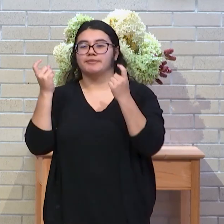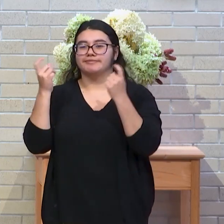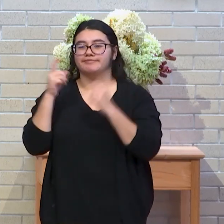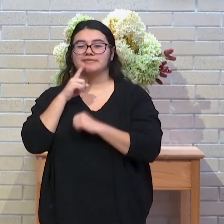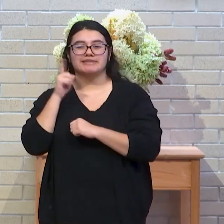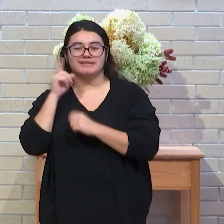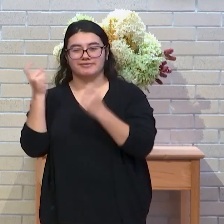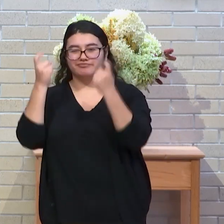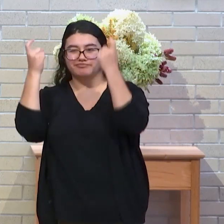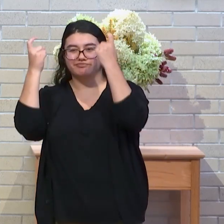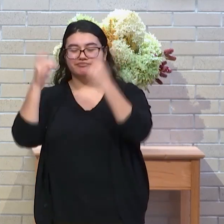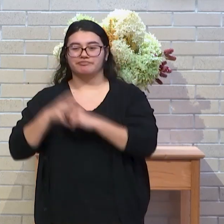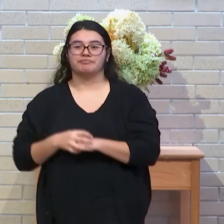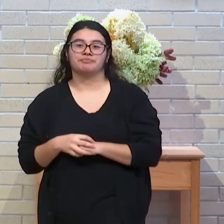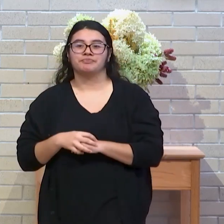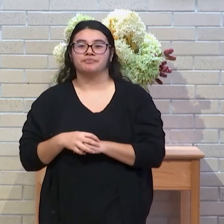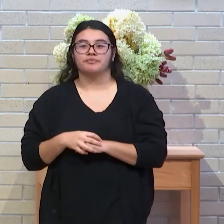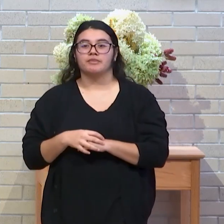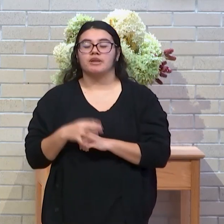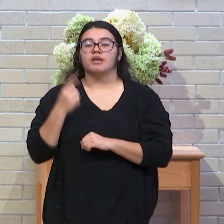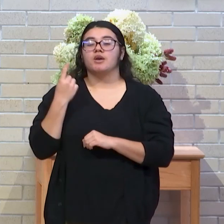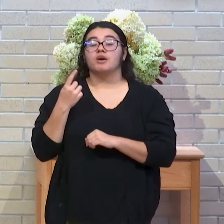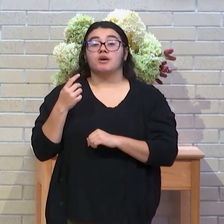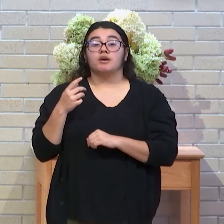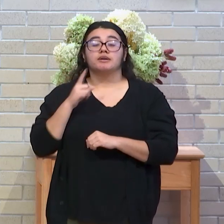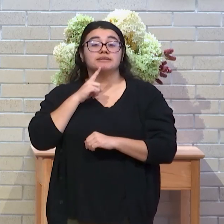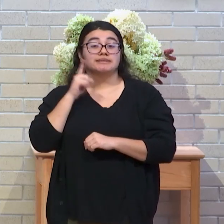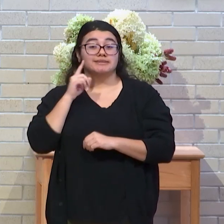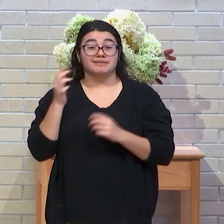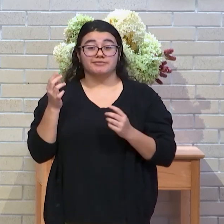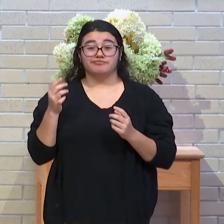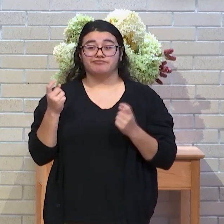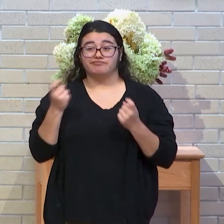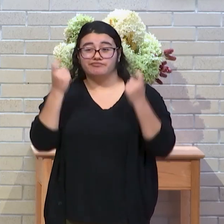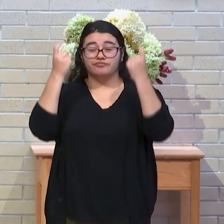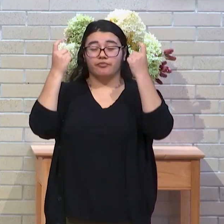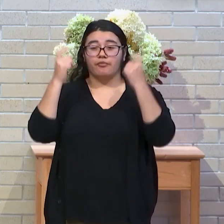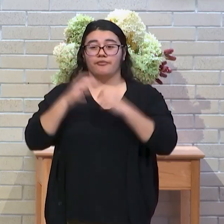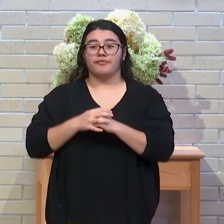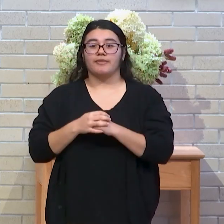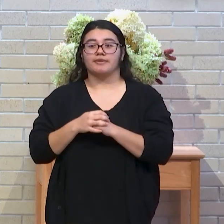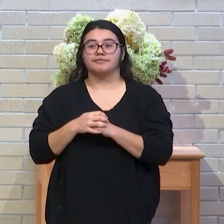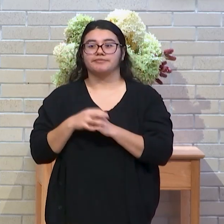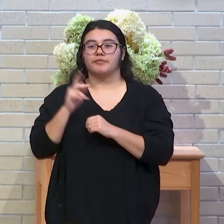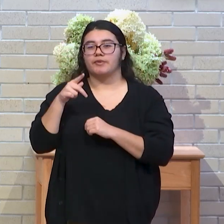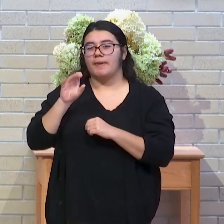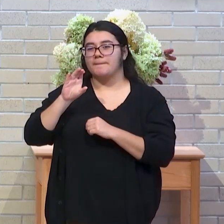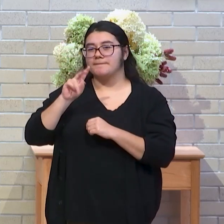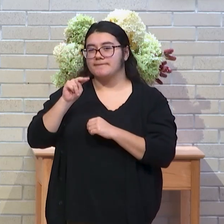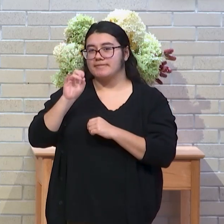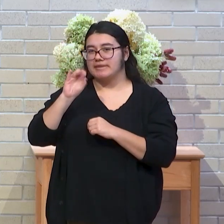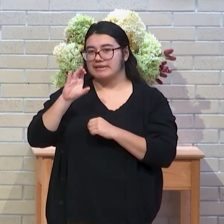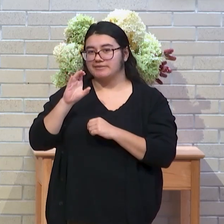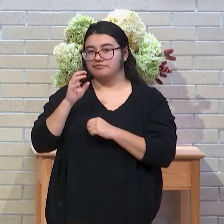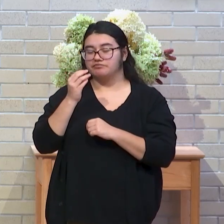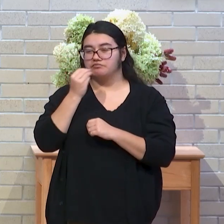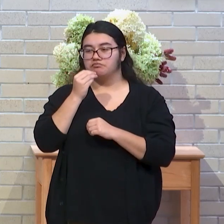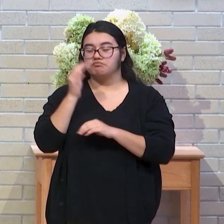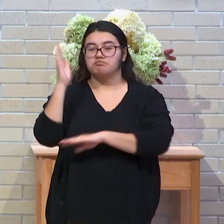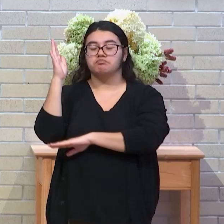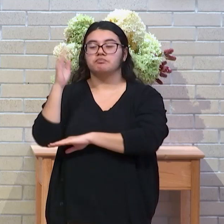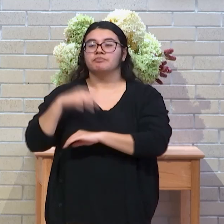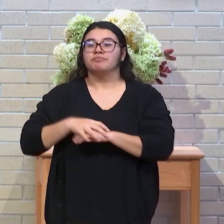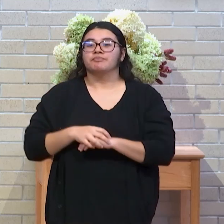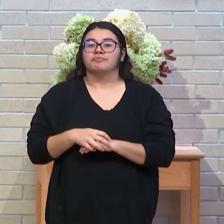and there was me using ASL, there was a couple from London using British Sign Language, and then my host mom and the other deaf